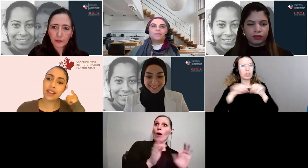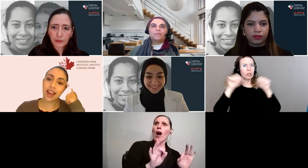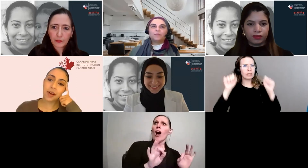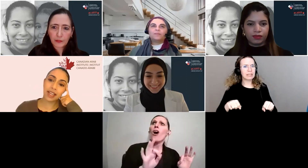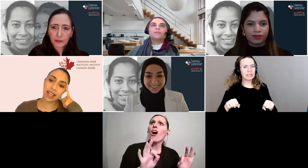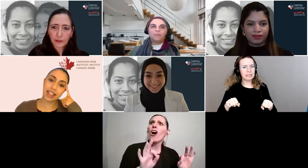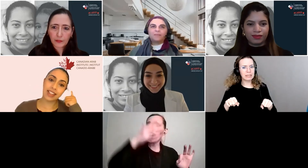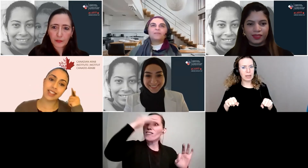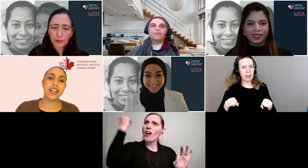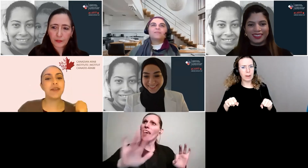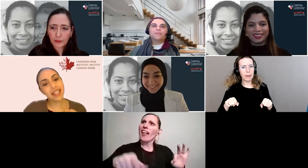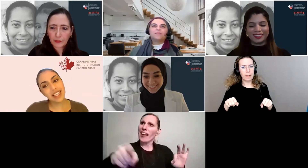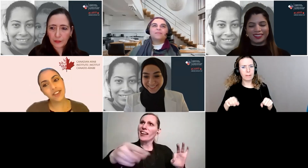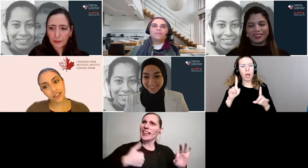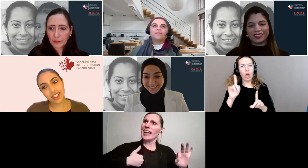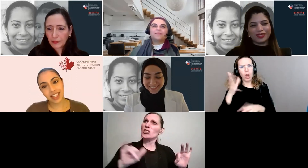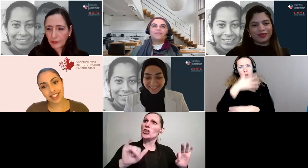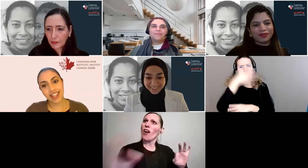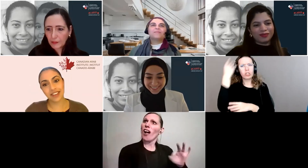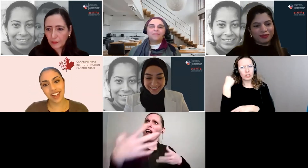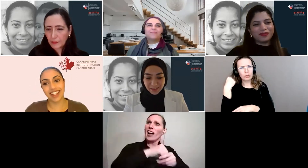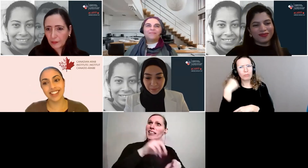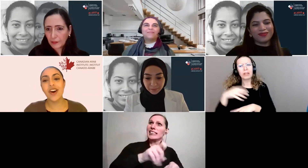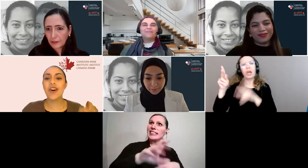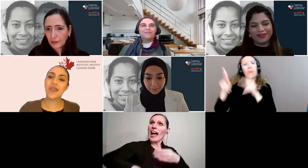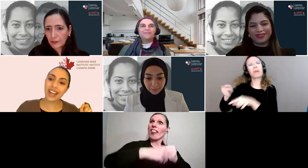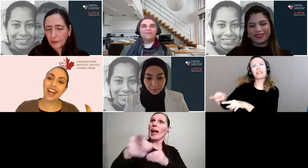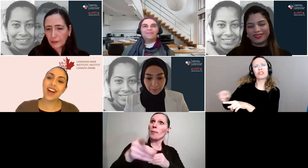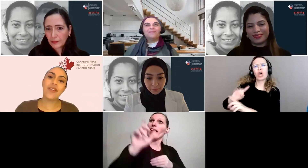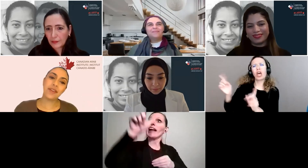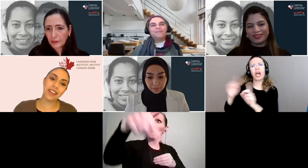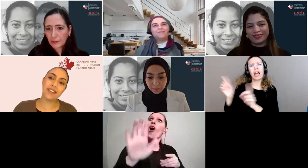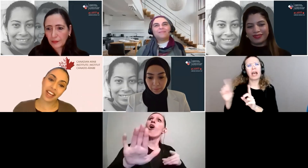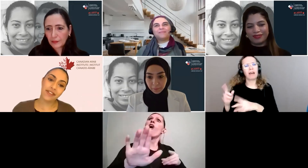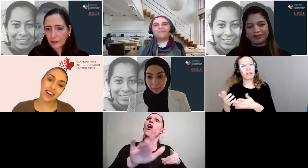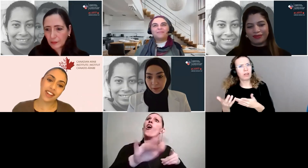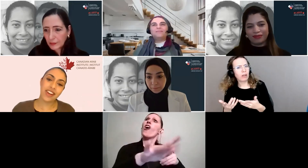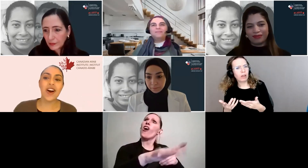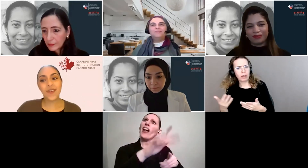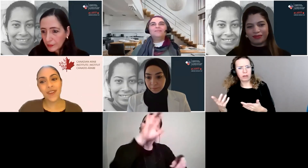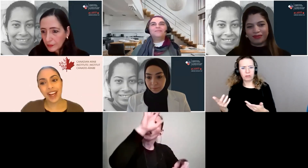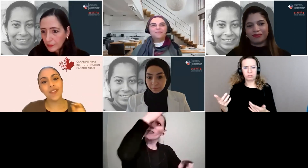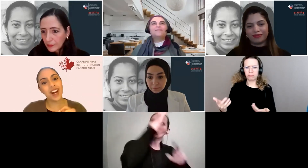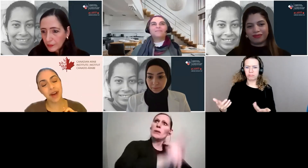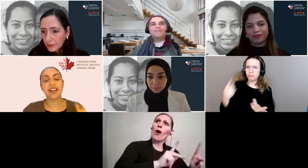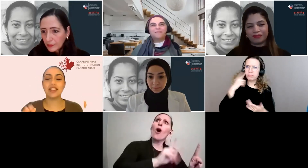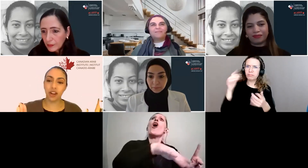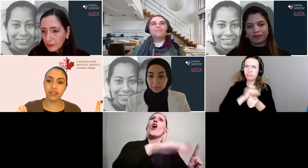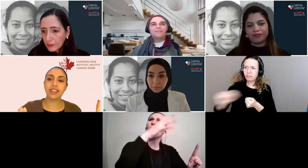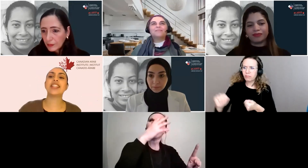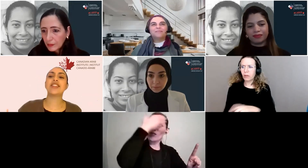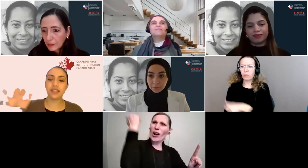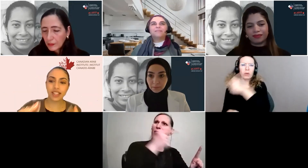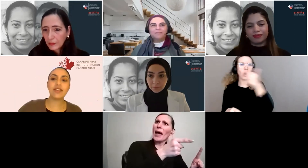about the Arab Canadians that might need culturally sensitive content. Oh wait, what about the Francophone? Oh wait, what about,